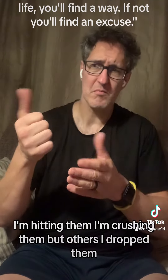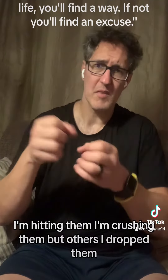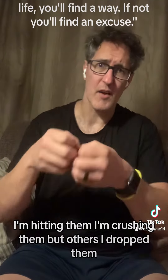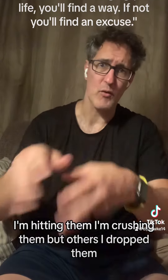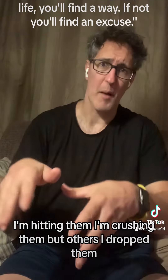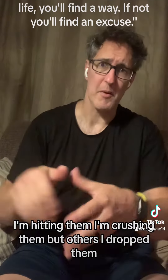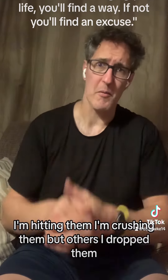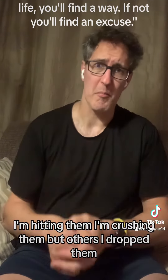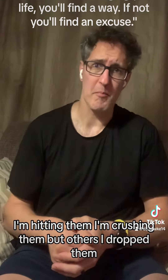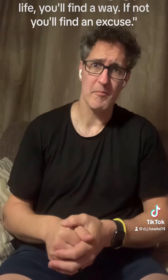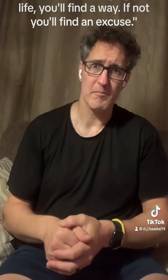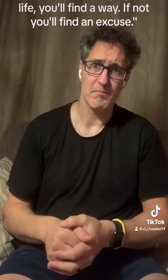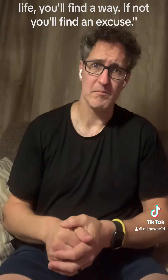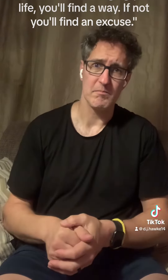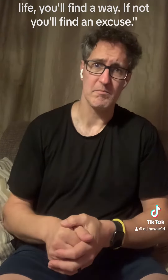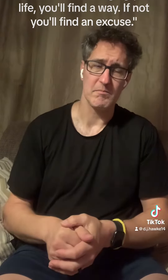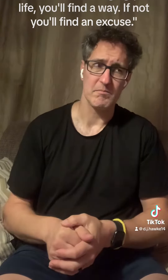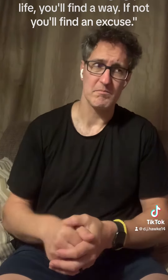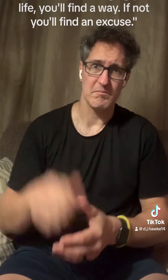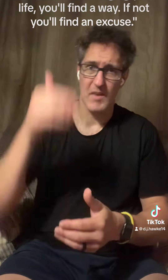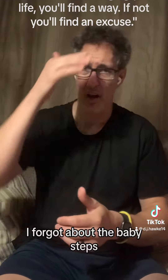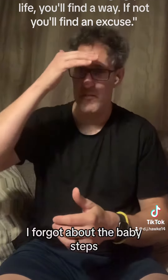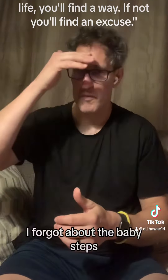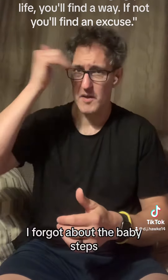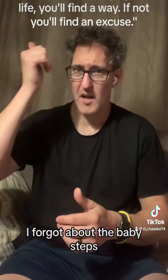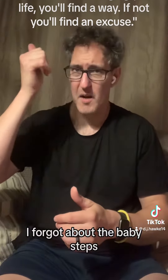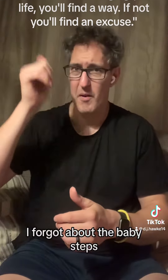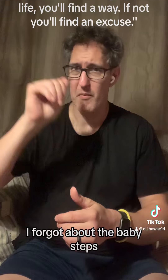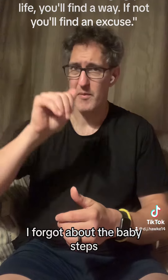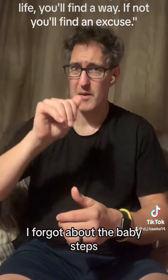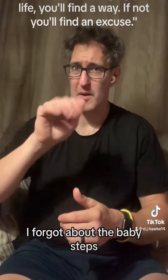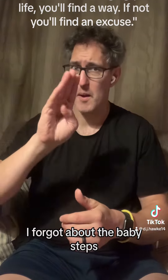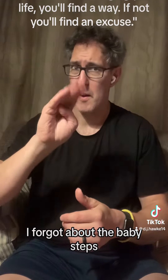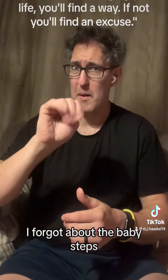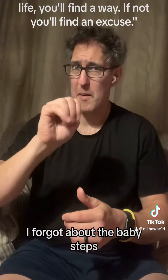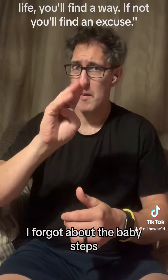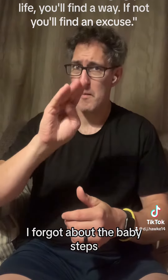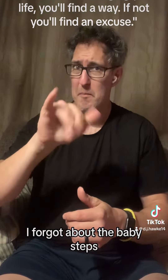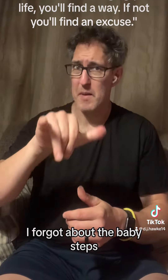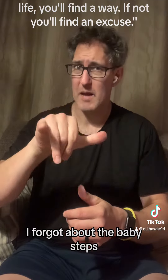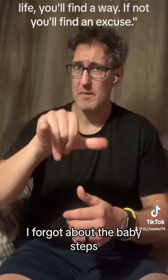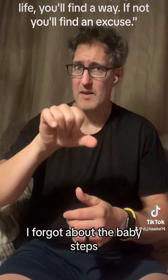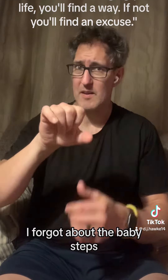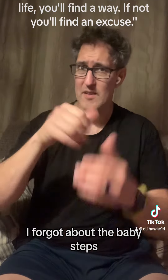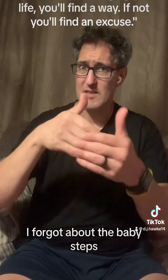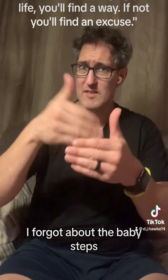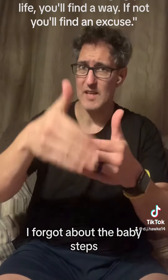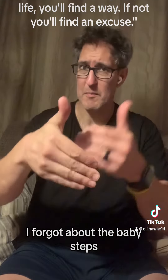I dropped them. I forgot about the baby steps.